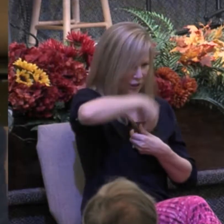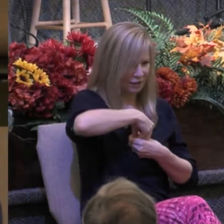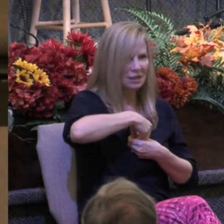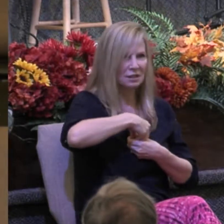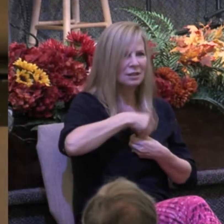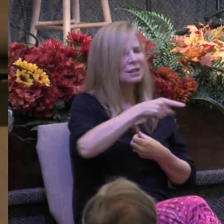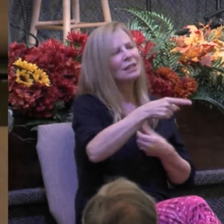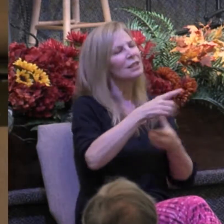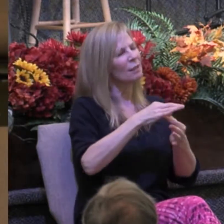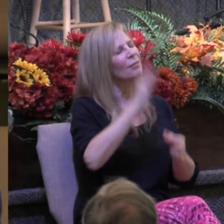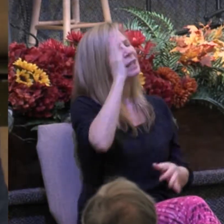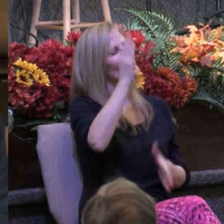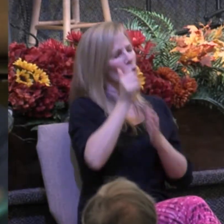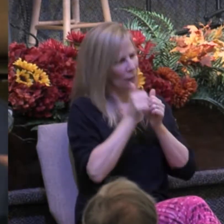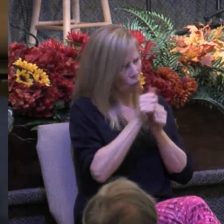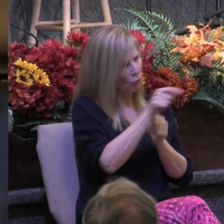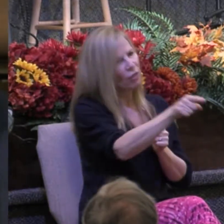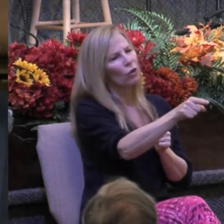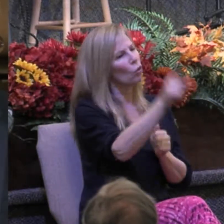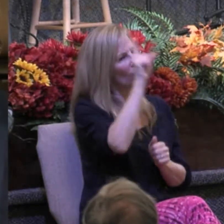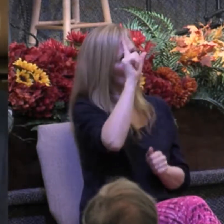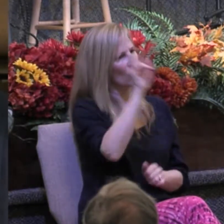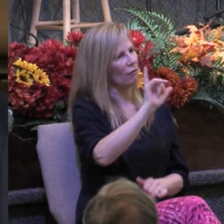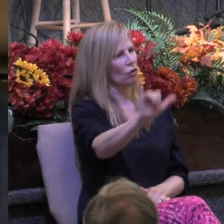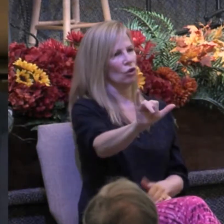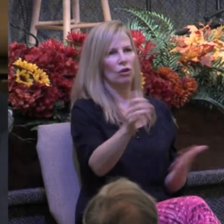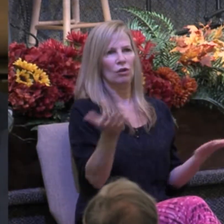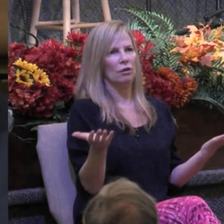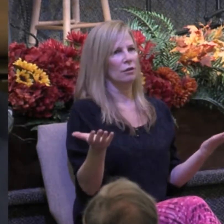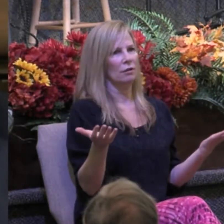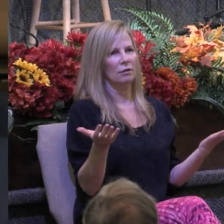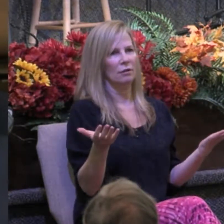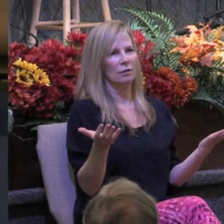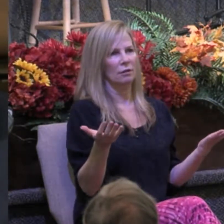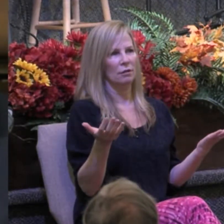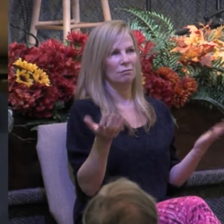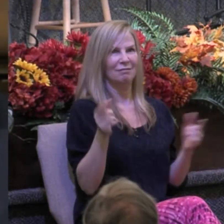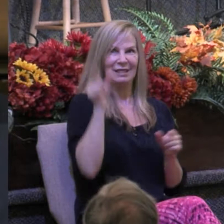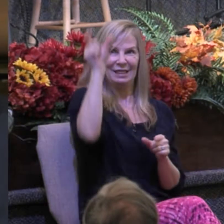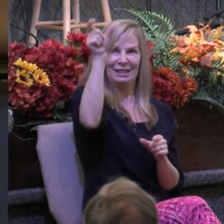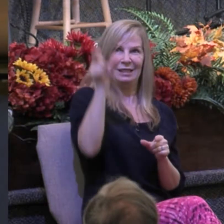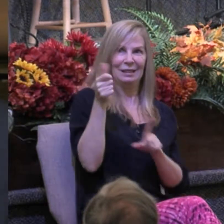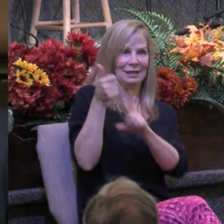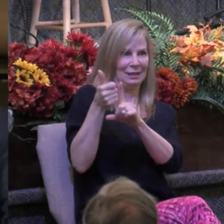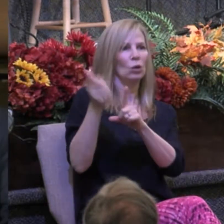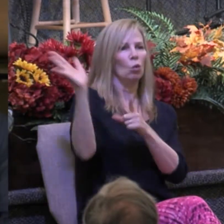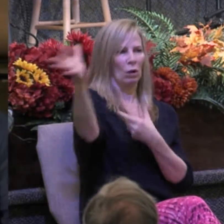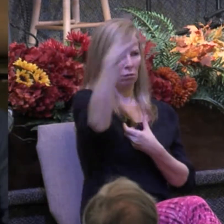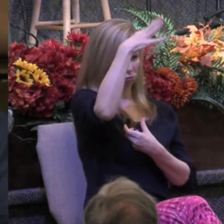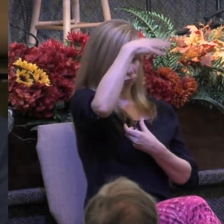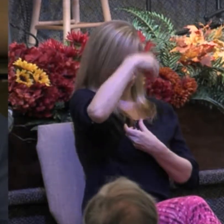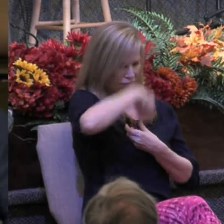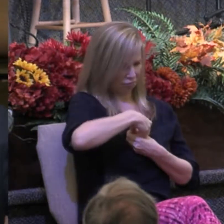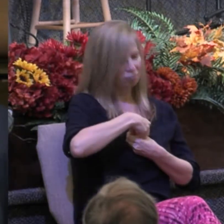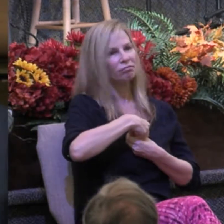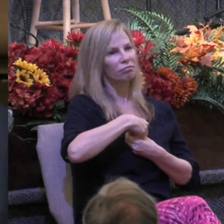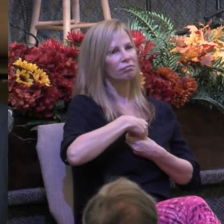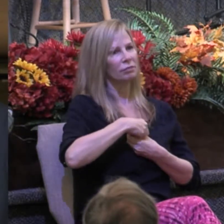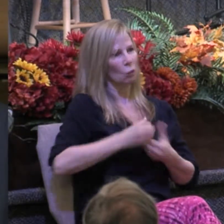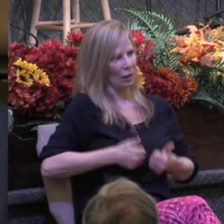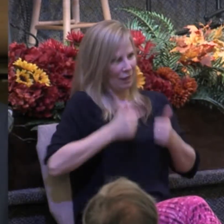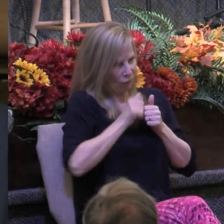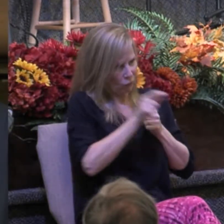he said, "He will be with you forever, and he abides with you and will be in